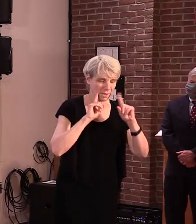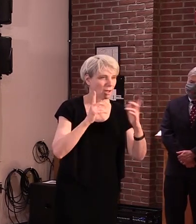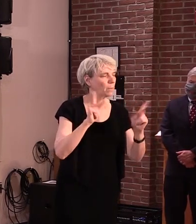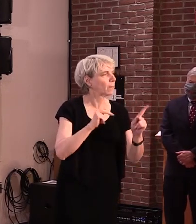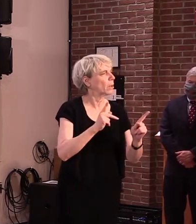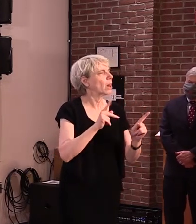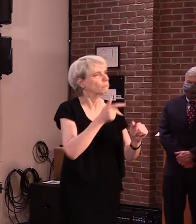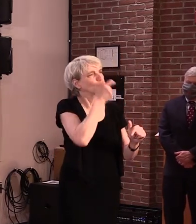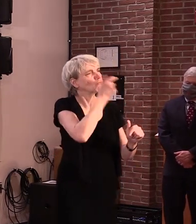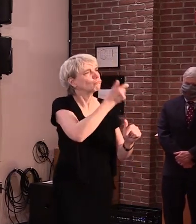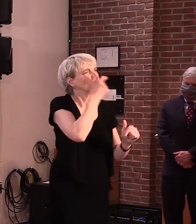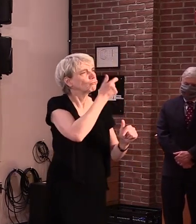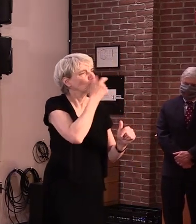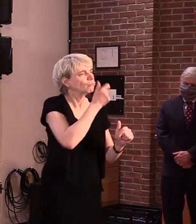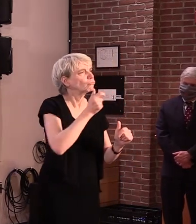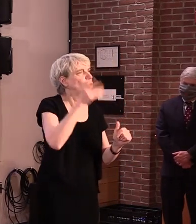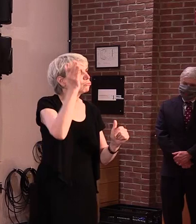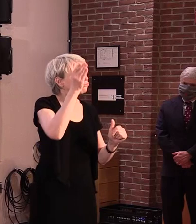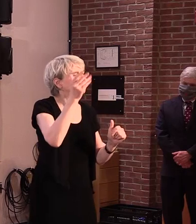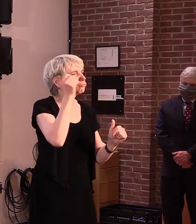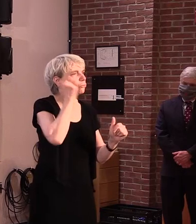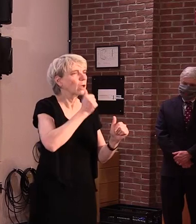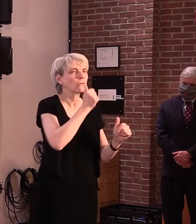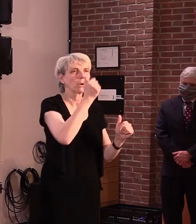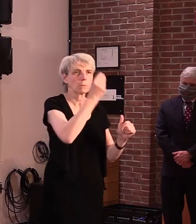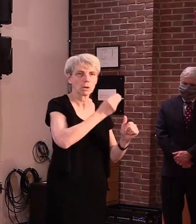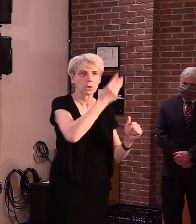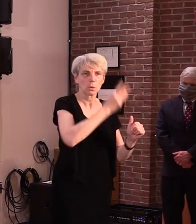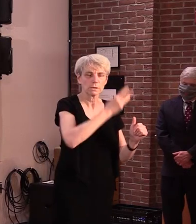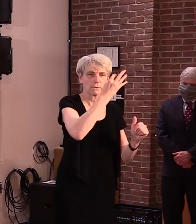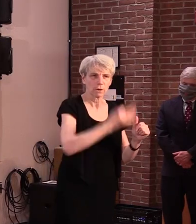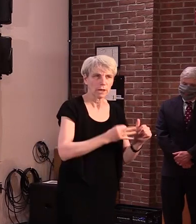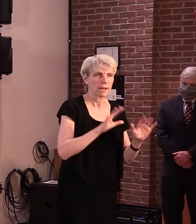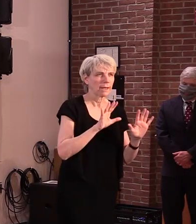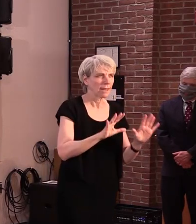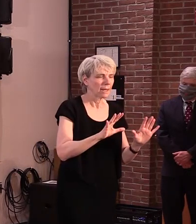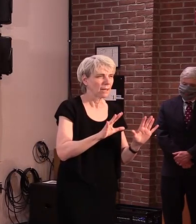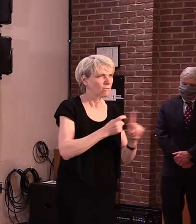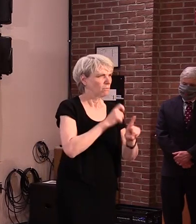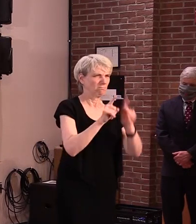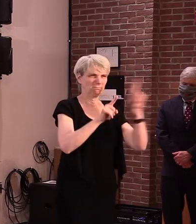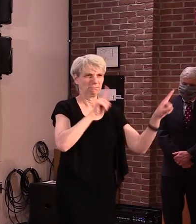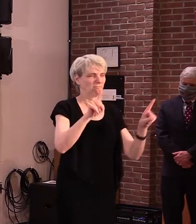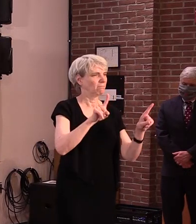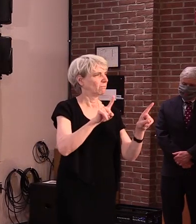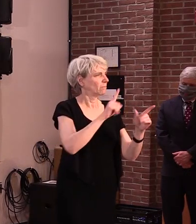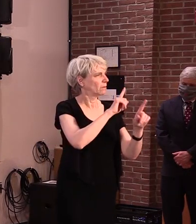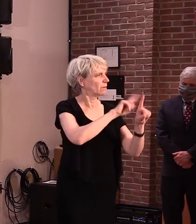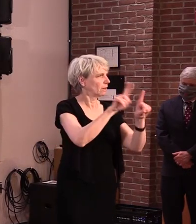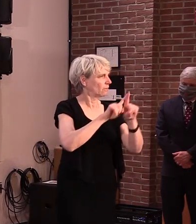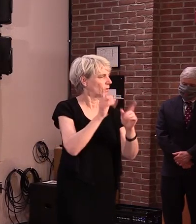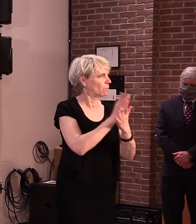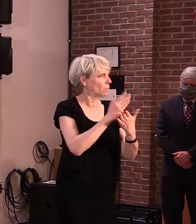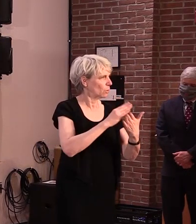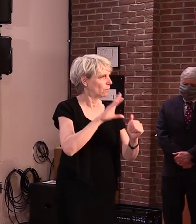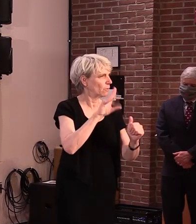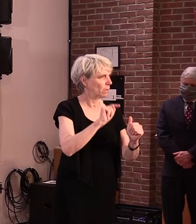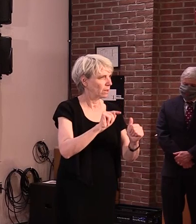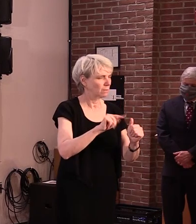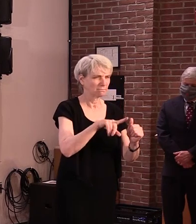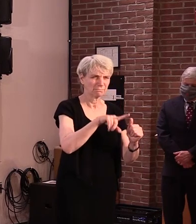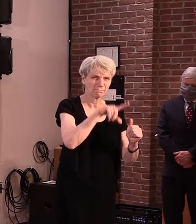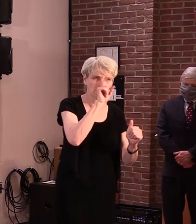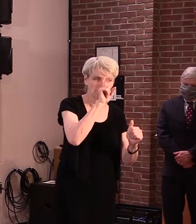listen to this around the state, and I guess related to this is